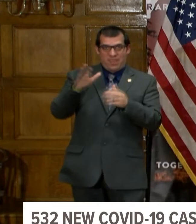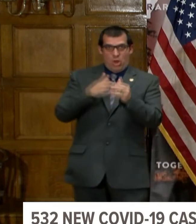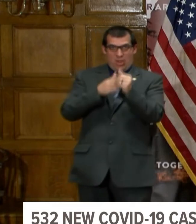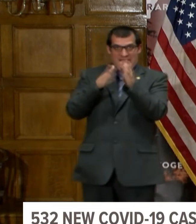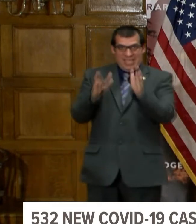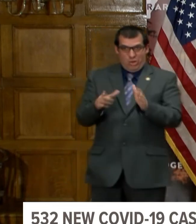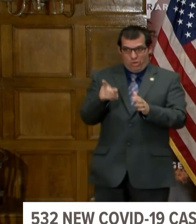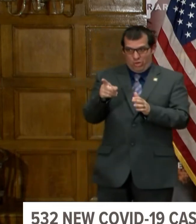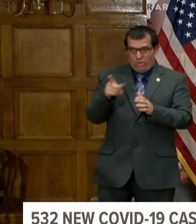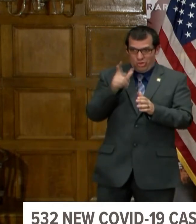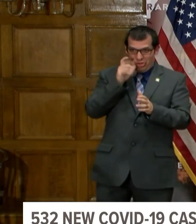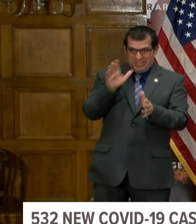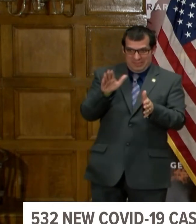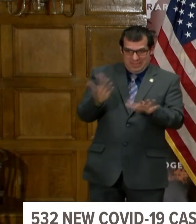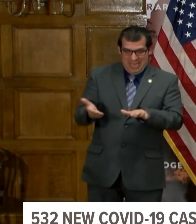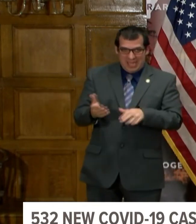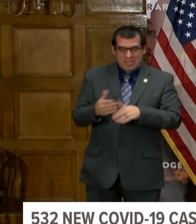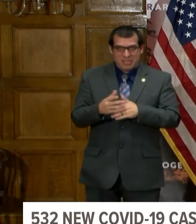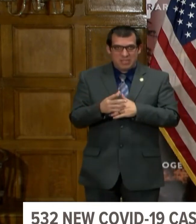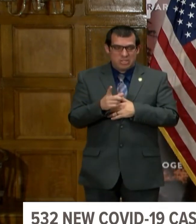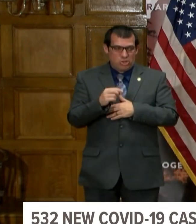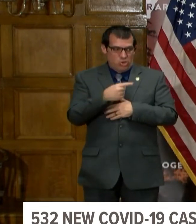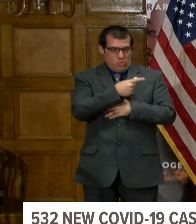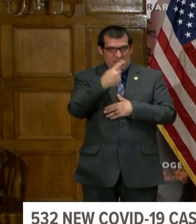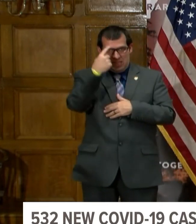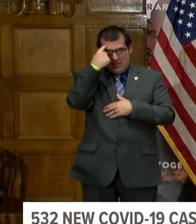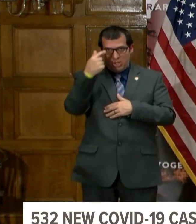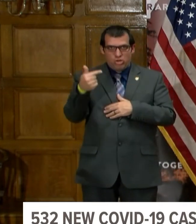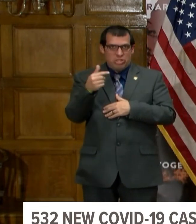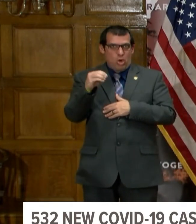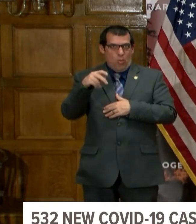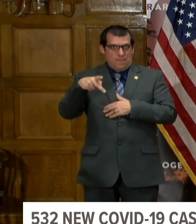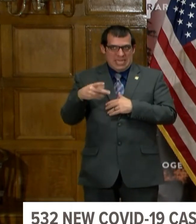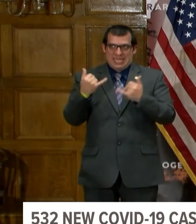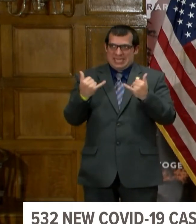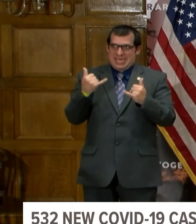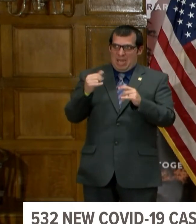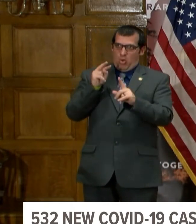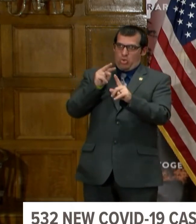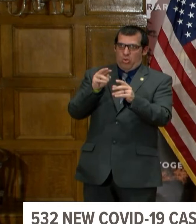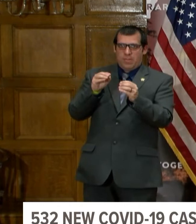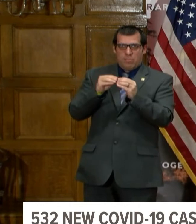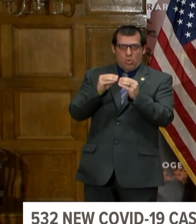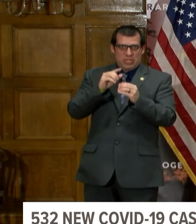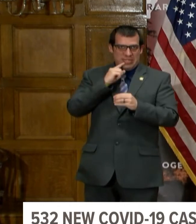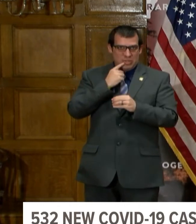in that, do you think the GOP here in Arkansas is really taking this seriously?